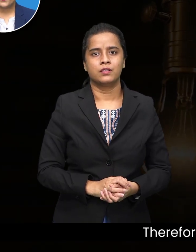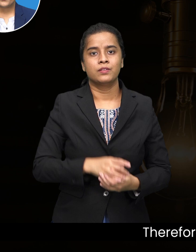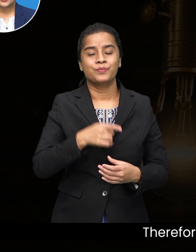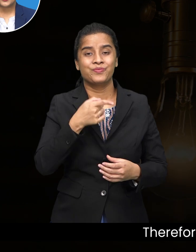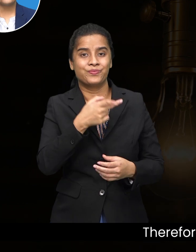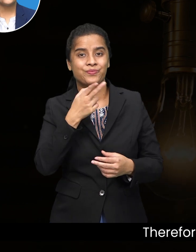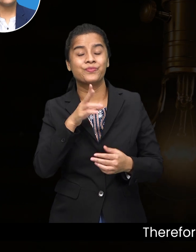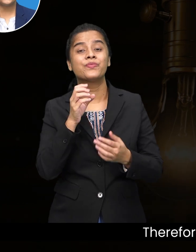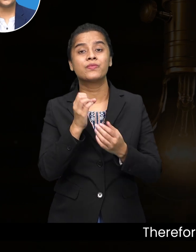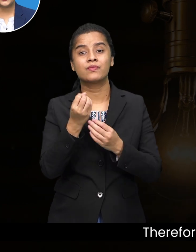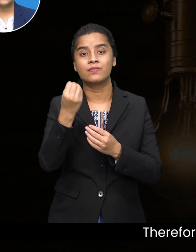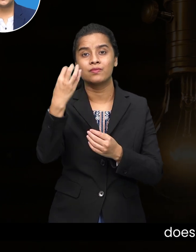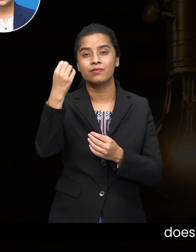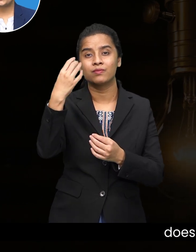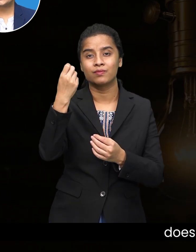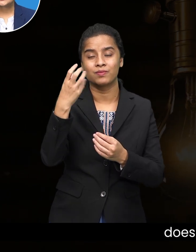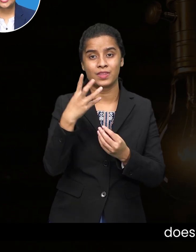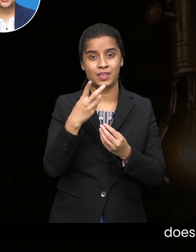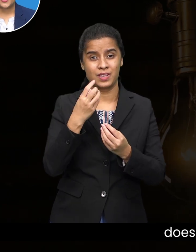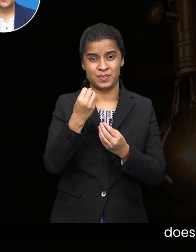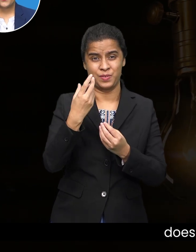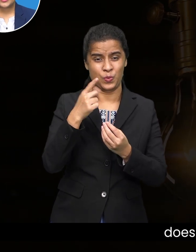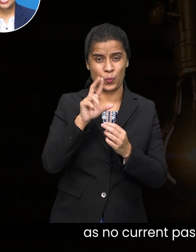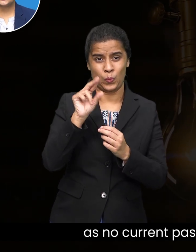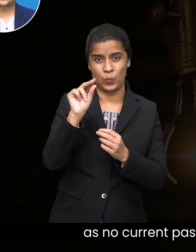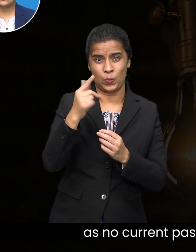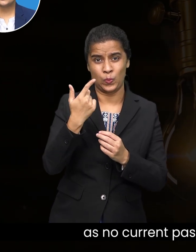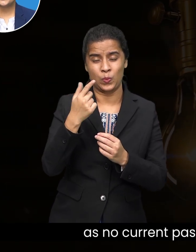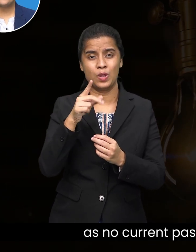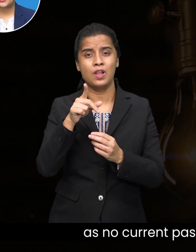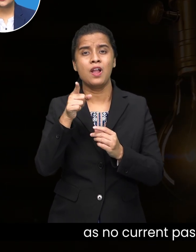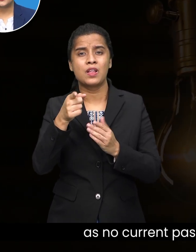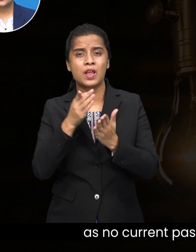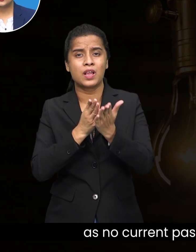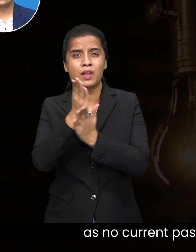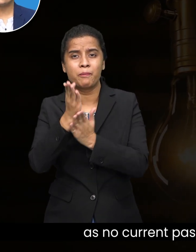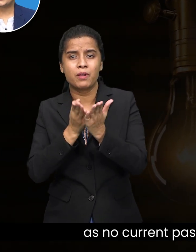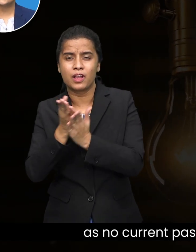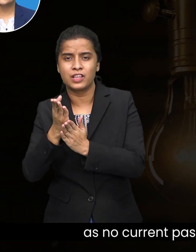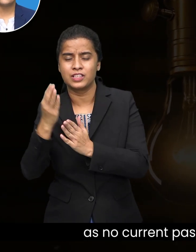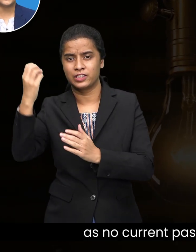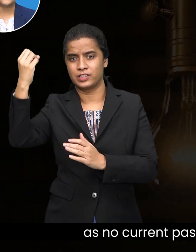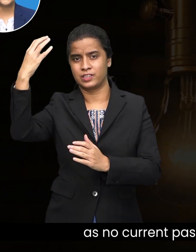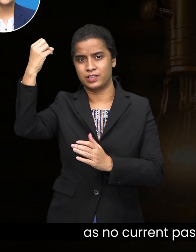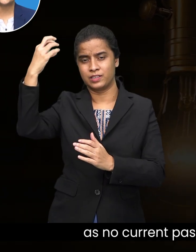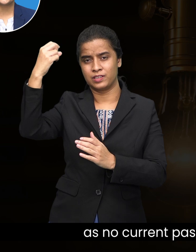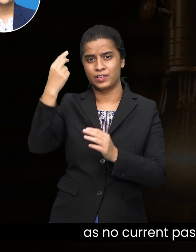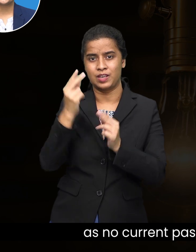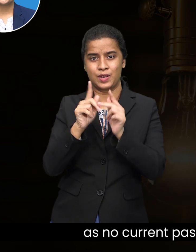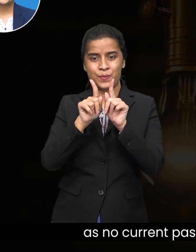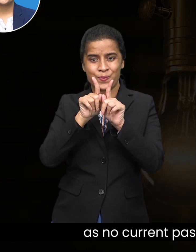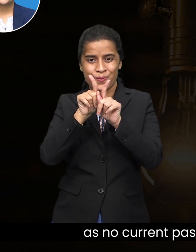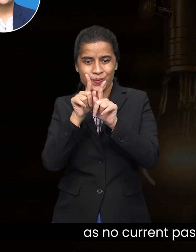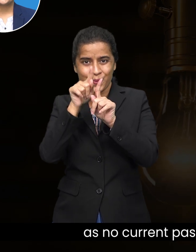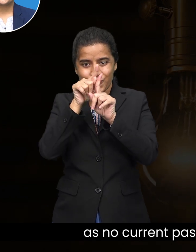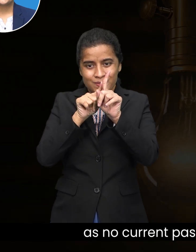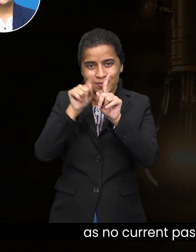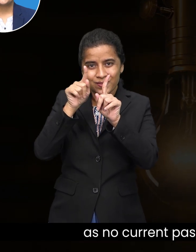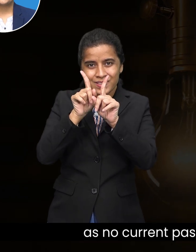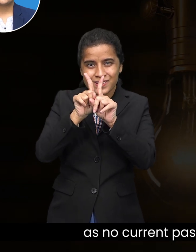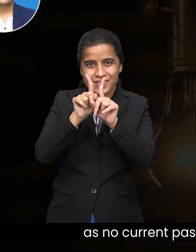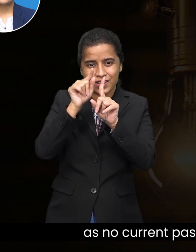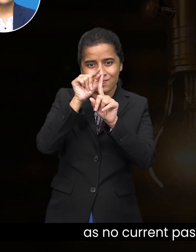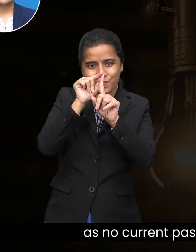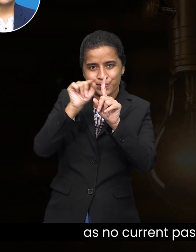Therefore, a fused bulb does not light up as no current passes through its filament.